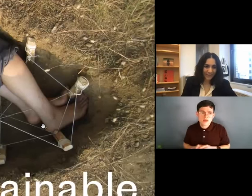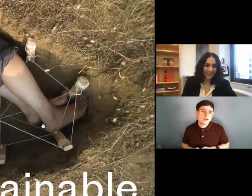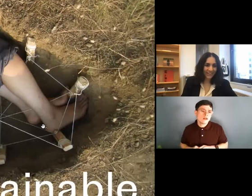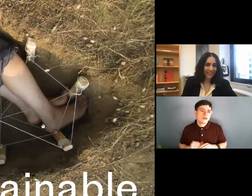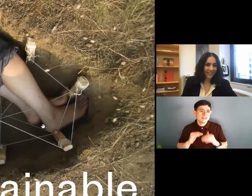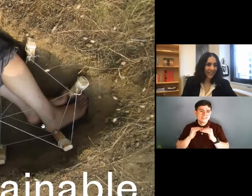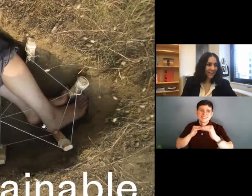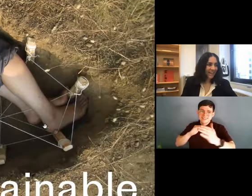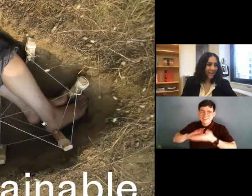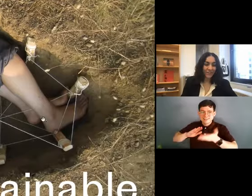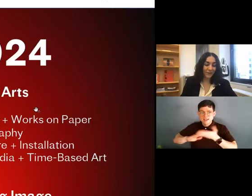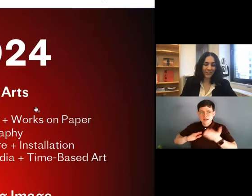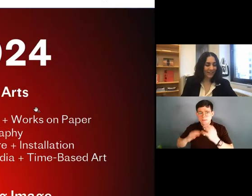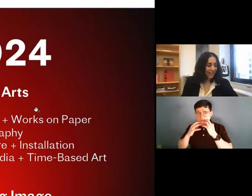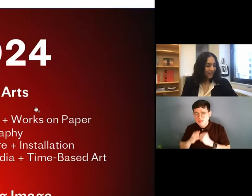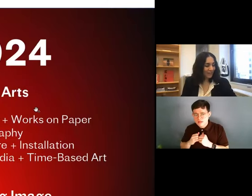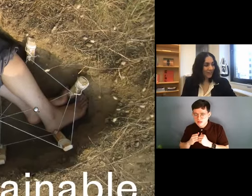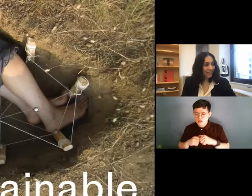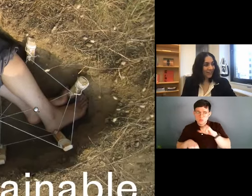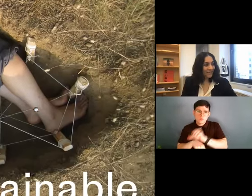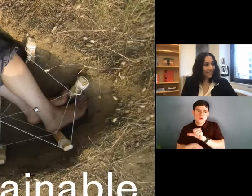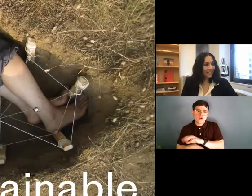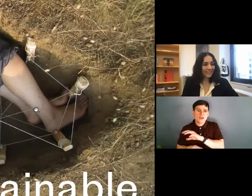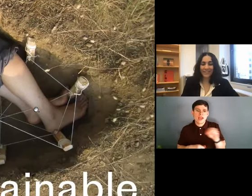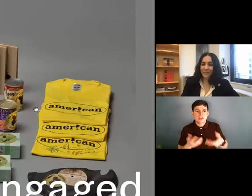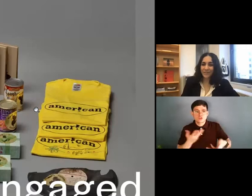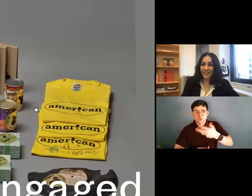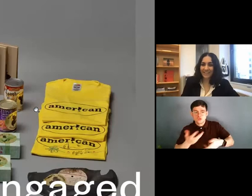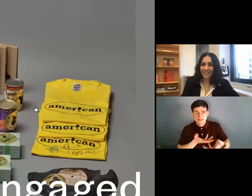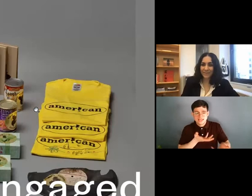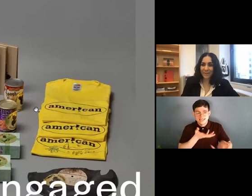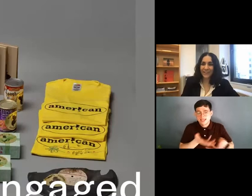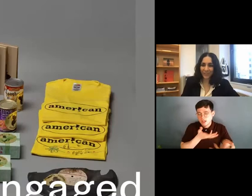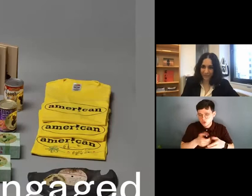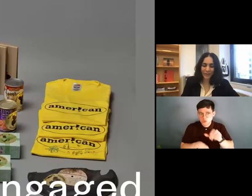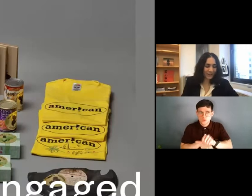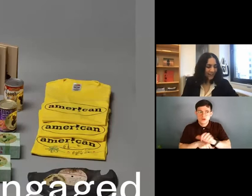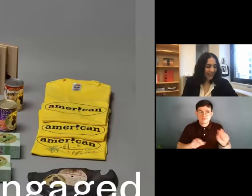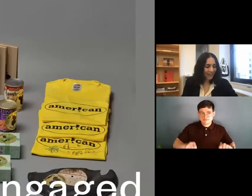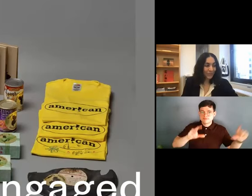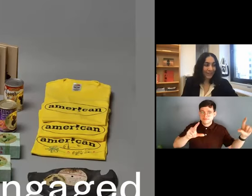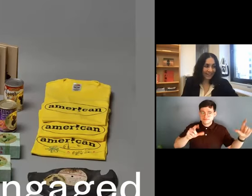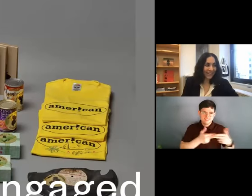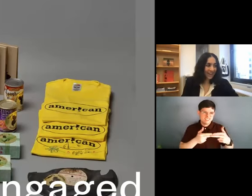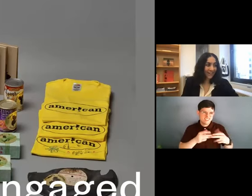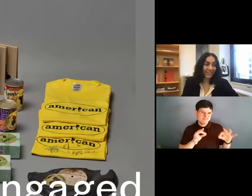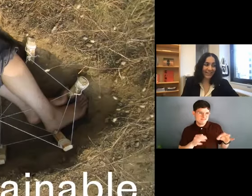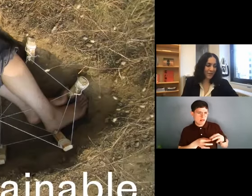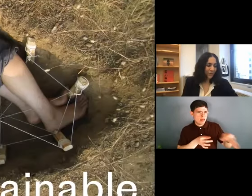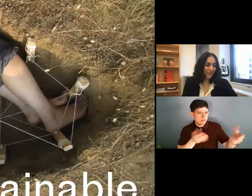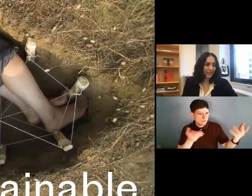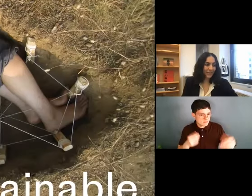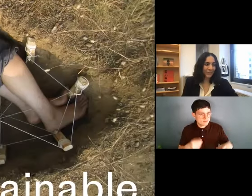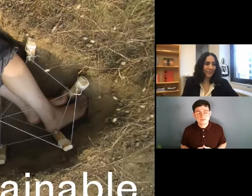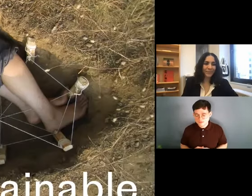sustainable work, and socially engaged work. Sorry, my slide didn't come up there. Socially engaged work and